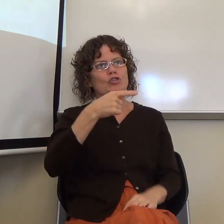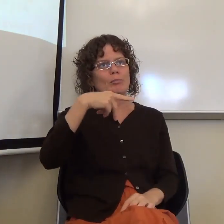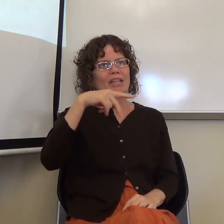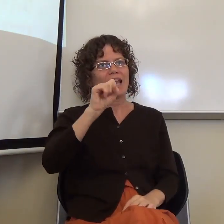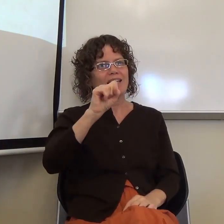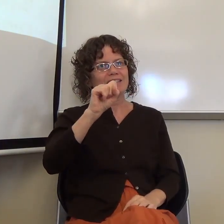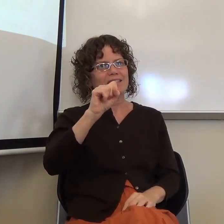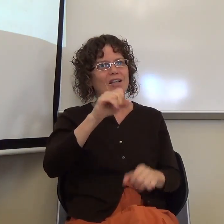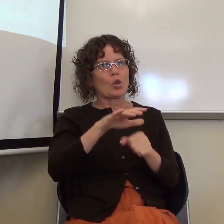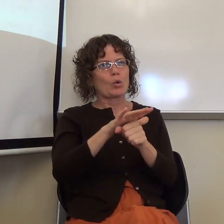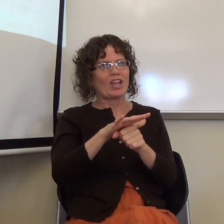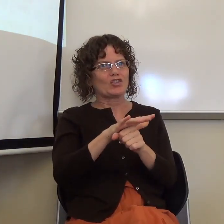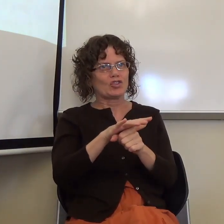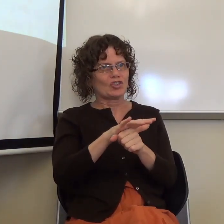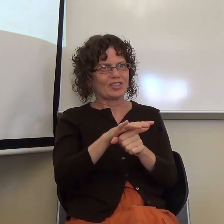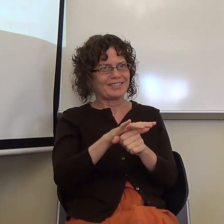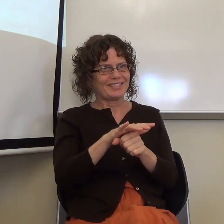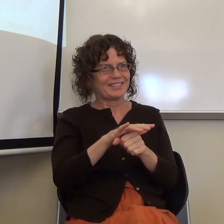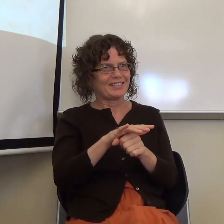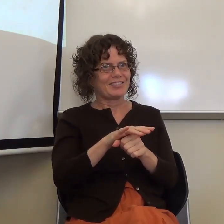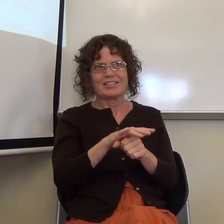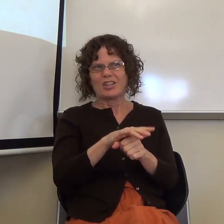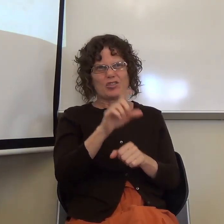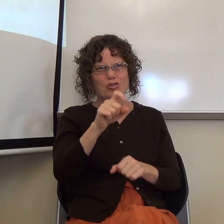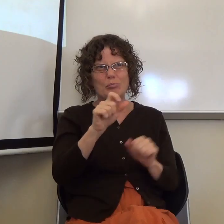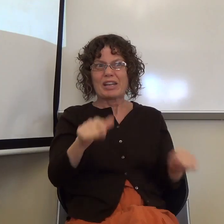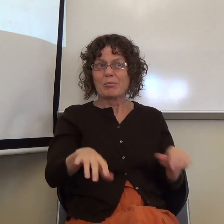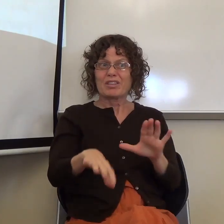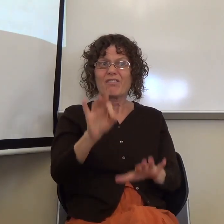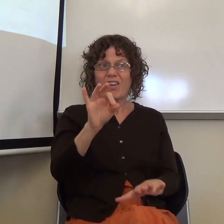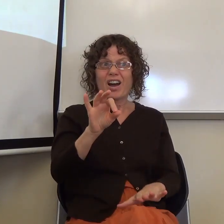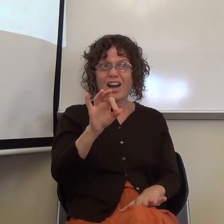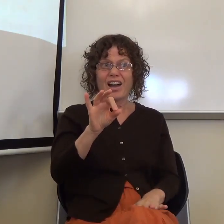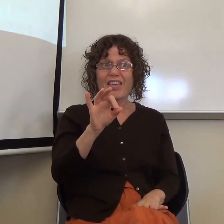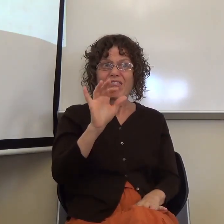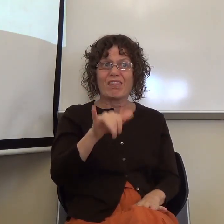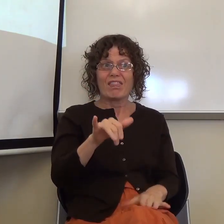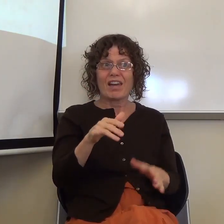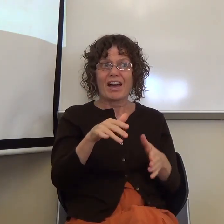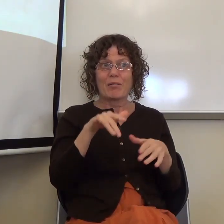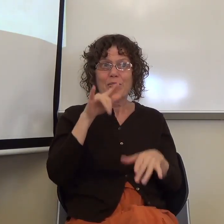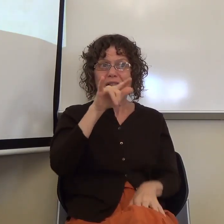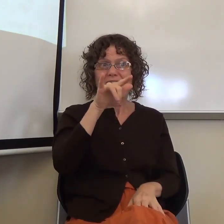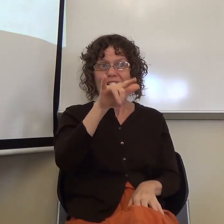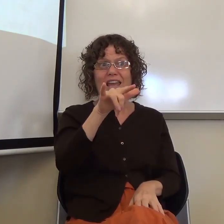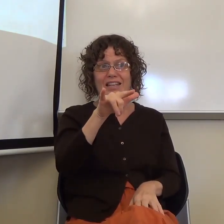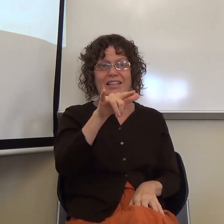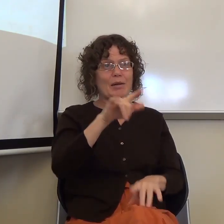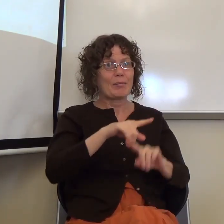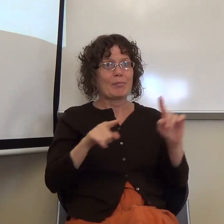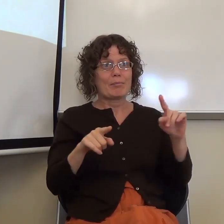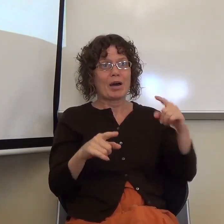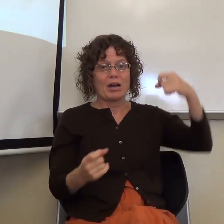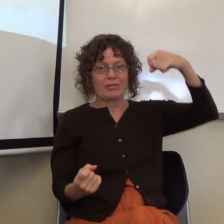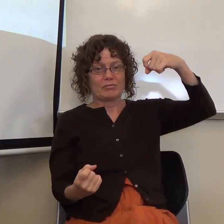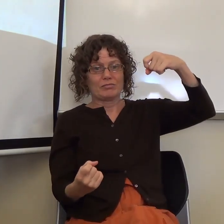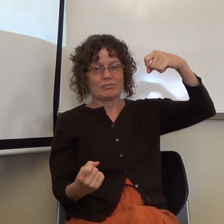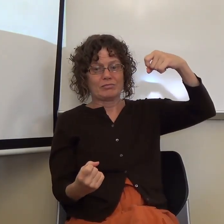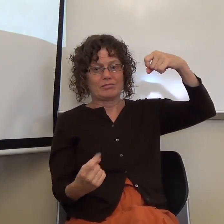too. And they should have been able to find that plane using the black box, but it just stopped sending. So